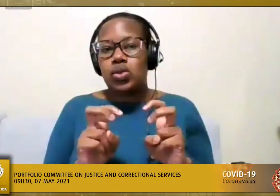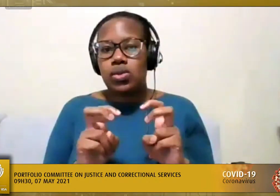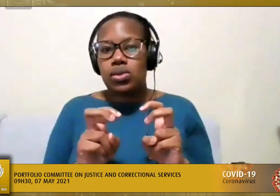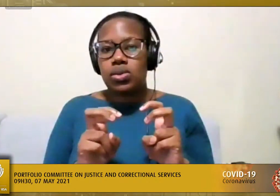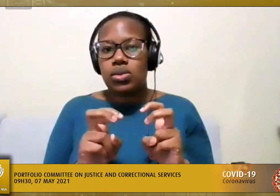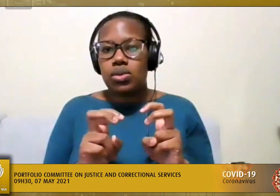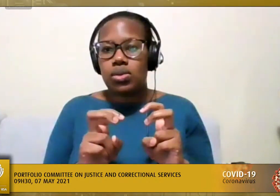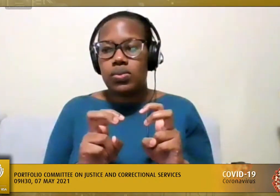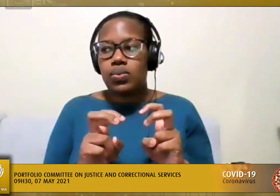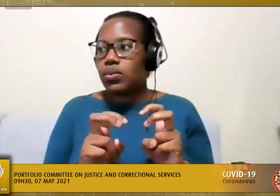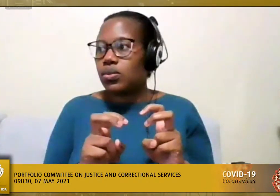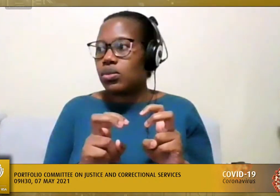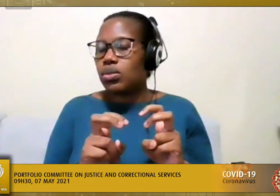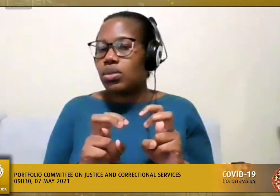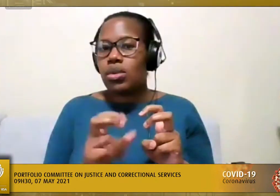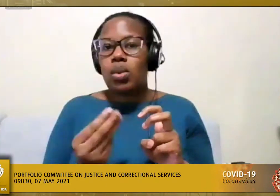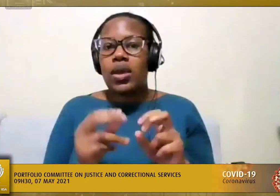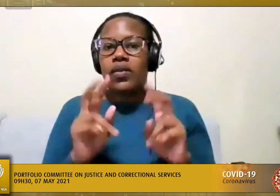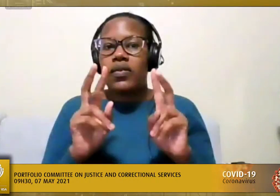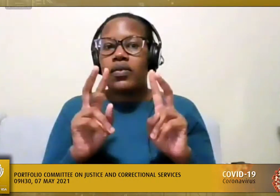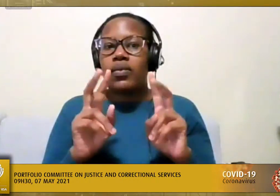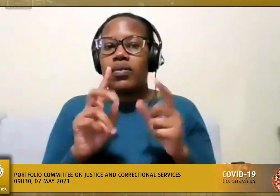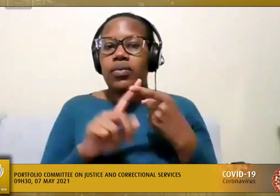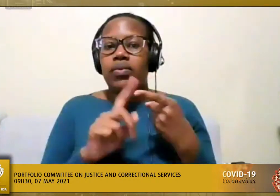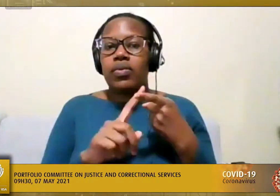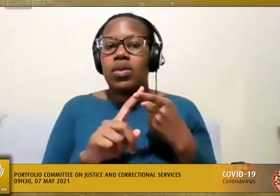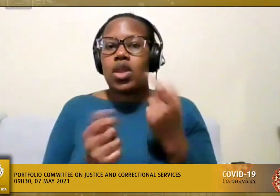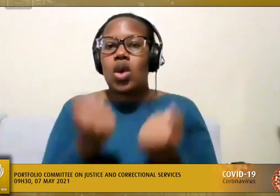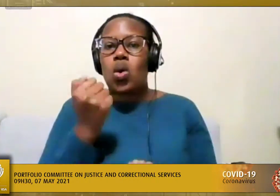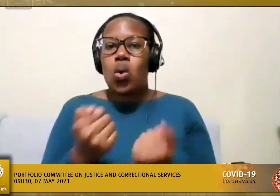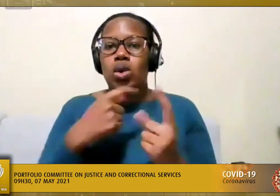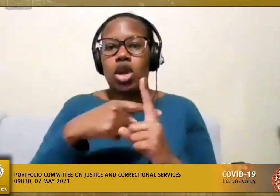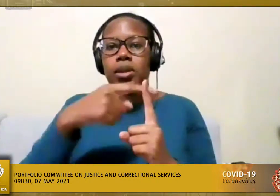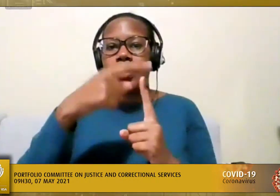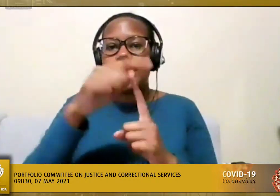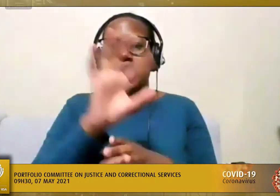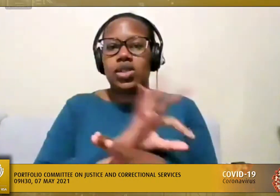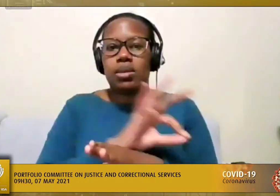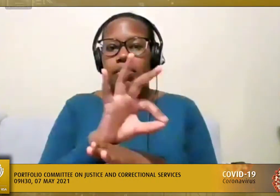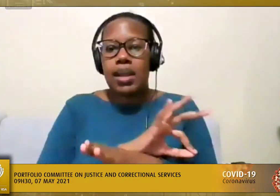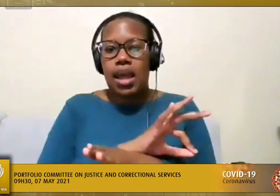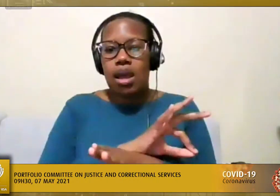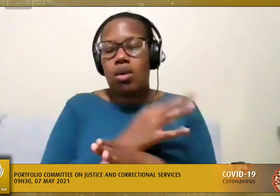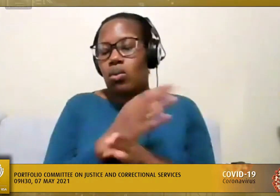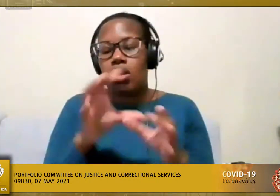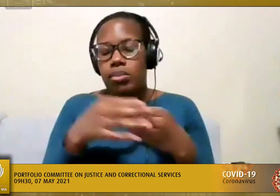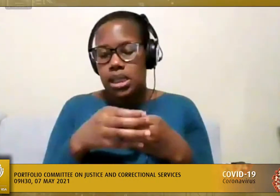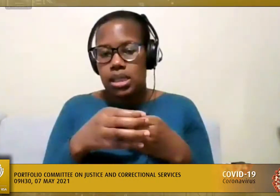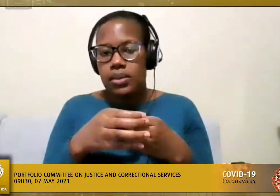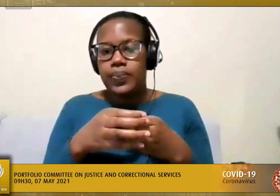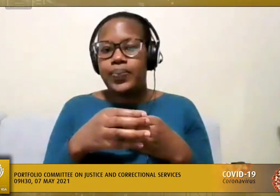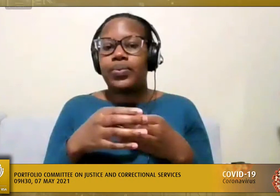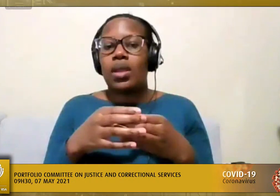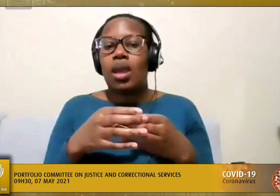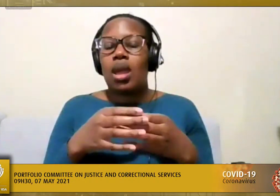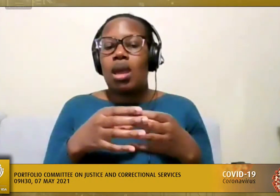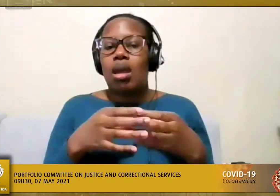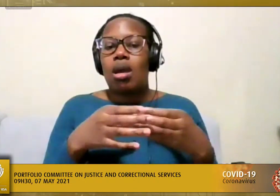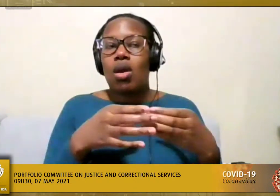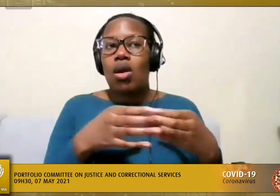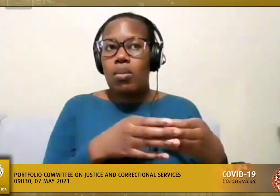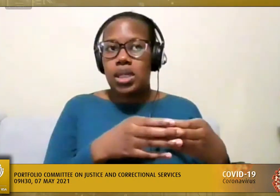there's the the issue of um the court optimization plan or committee which um